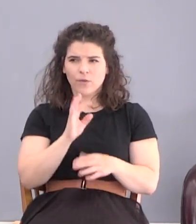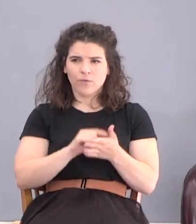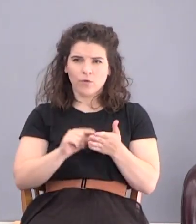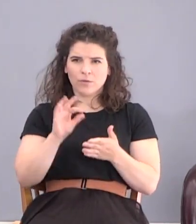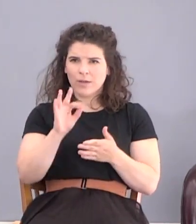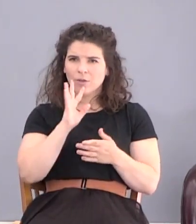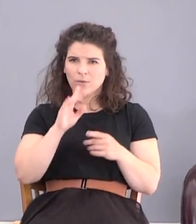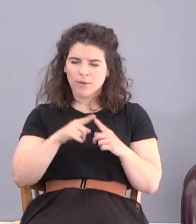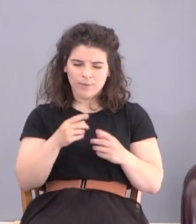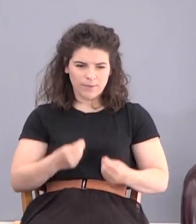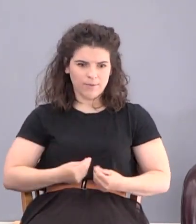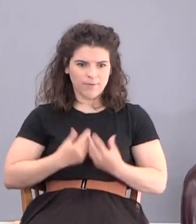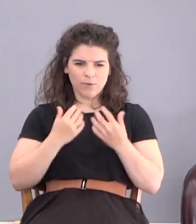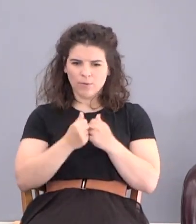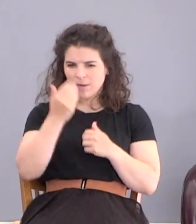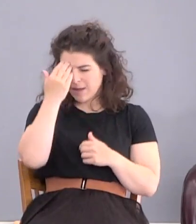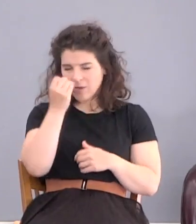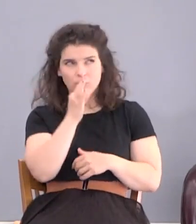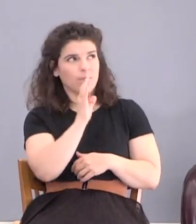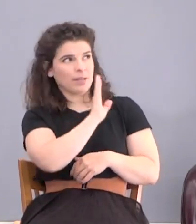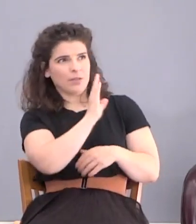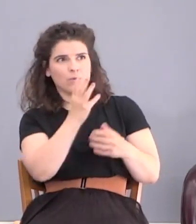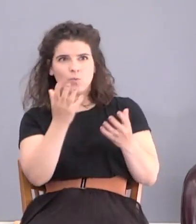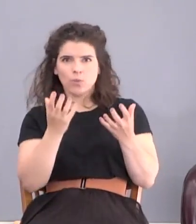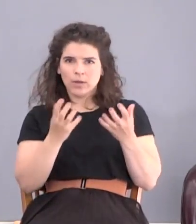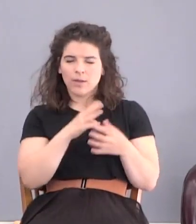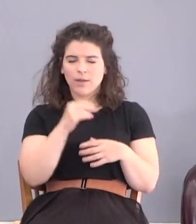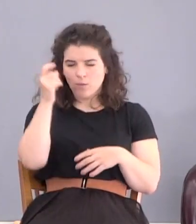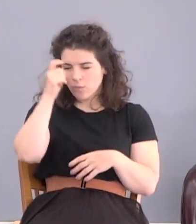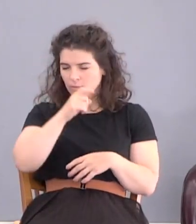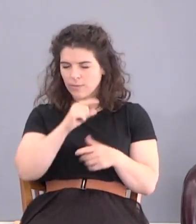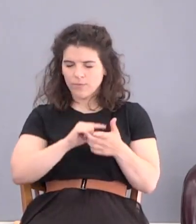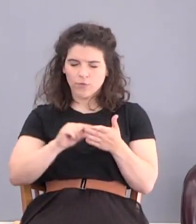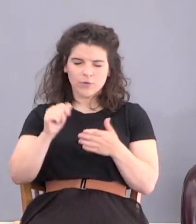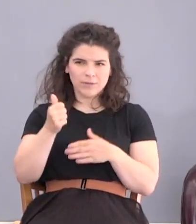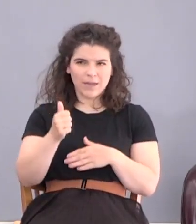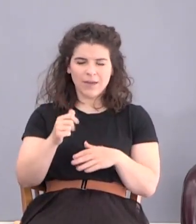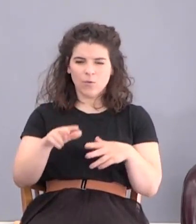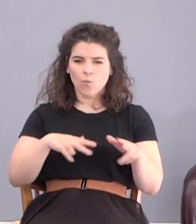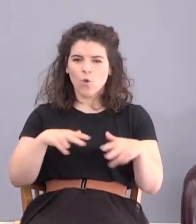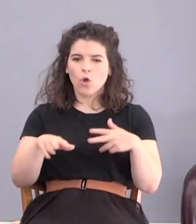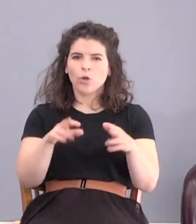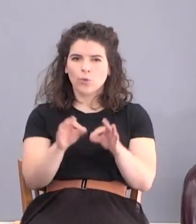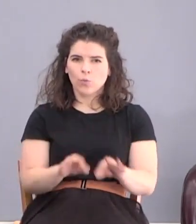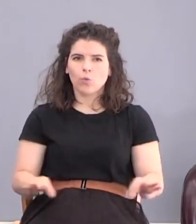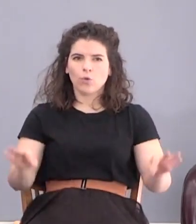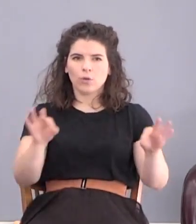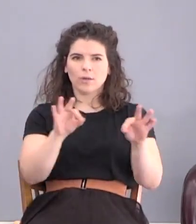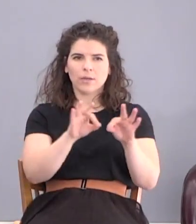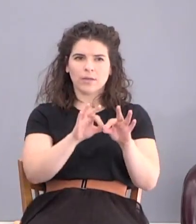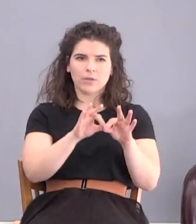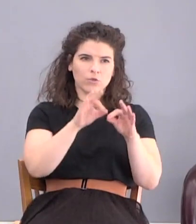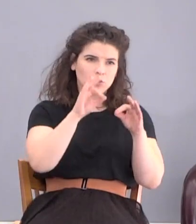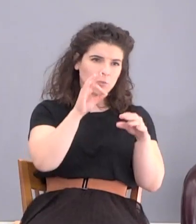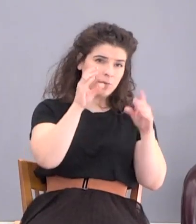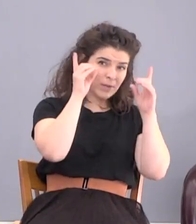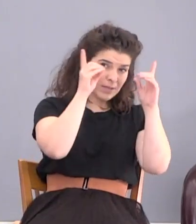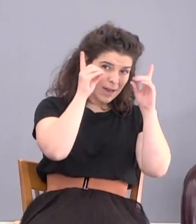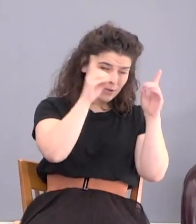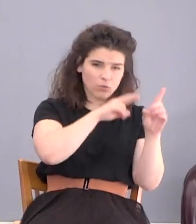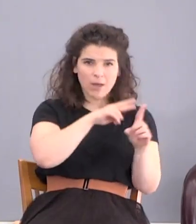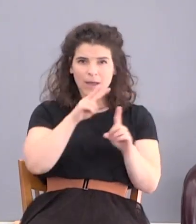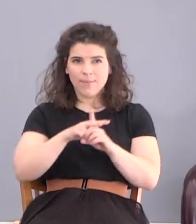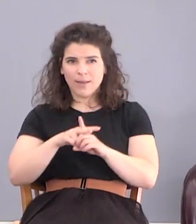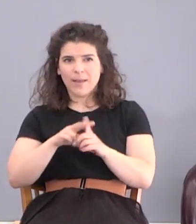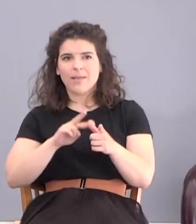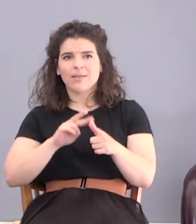of the will and his wisdom. And then verse 10 is walking worthy. So you have the doctrinal application, and then you have the